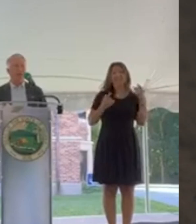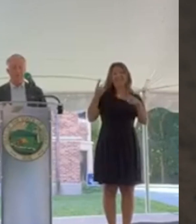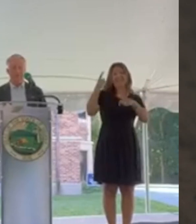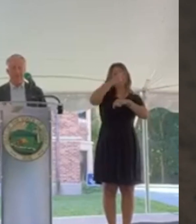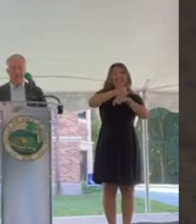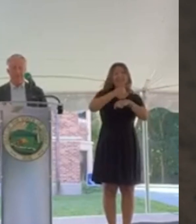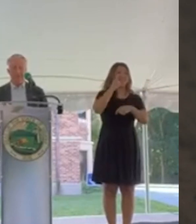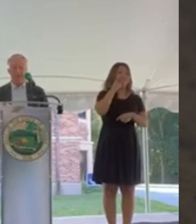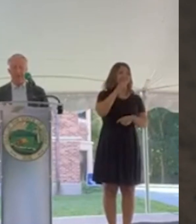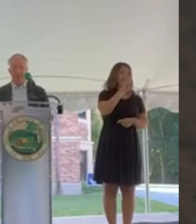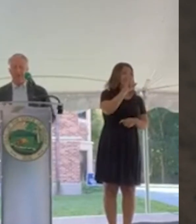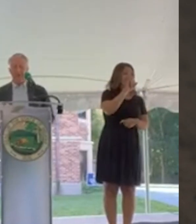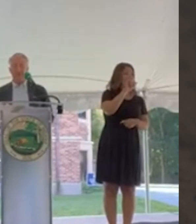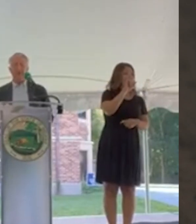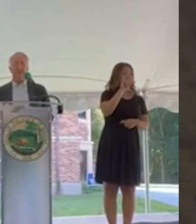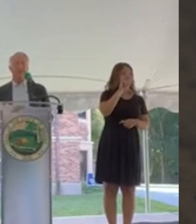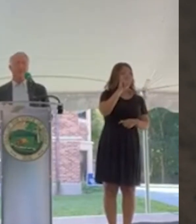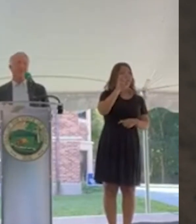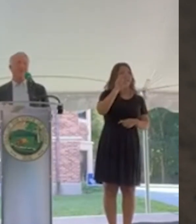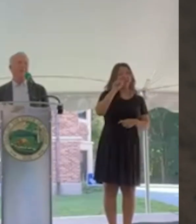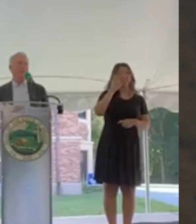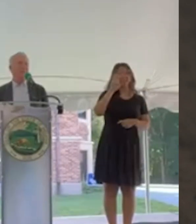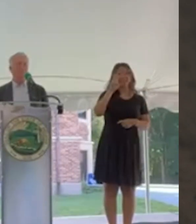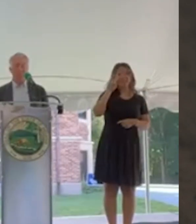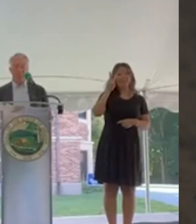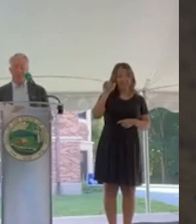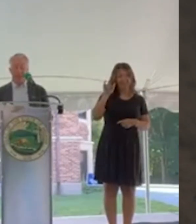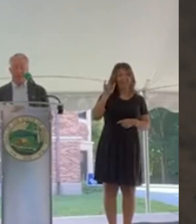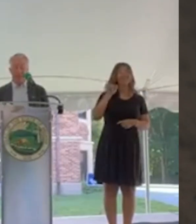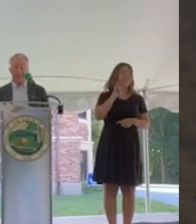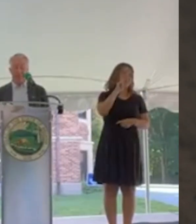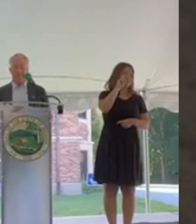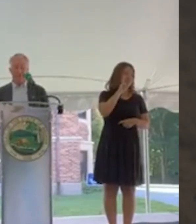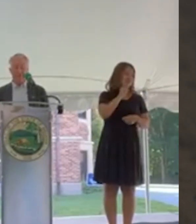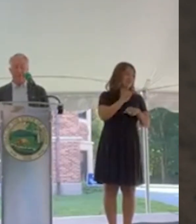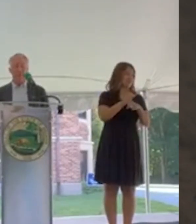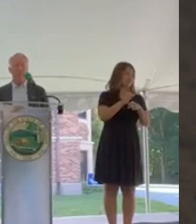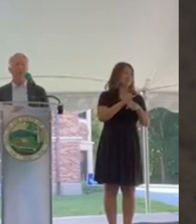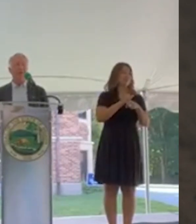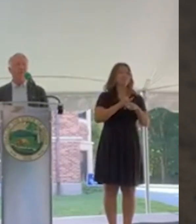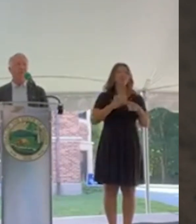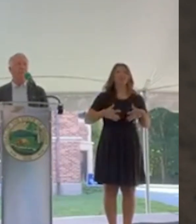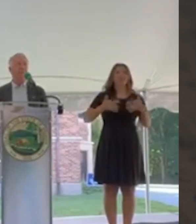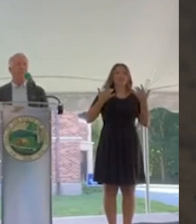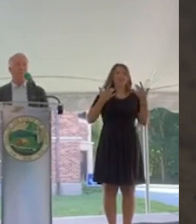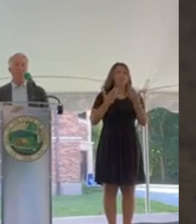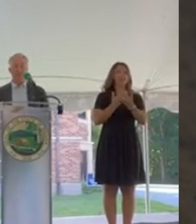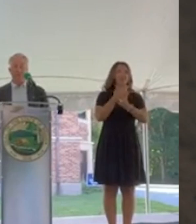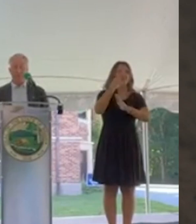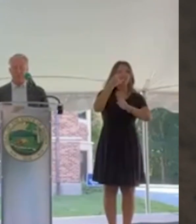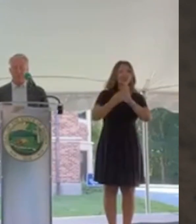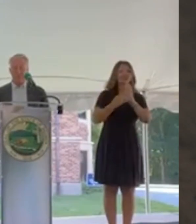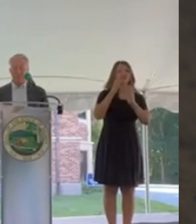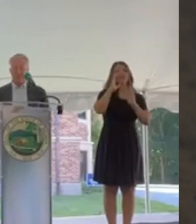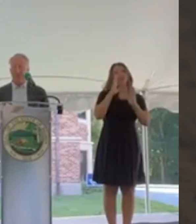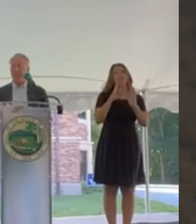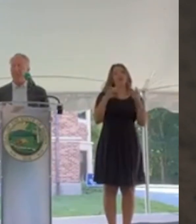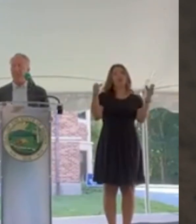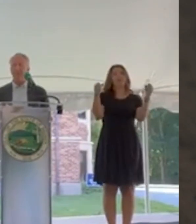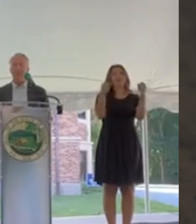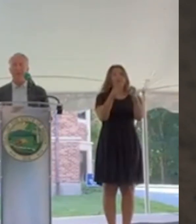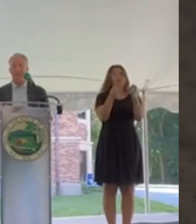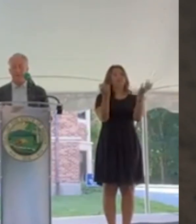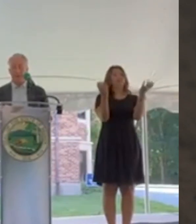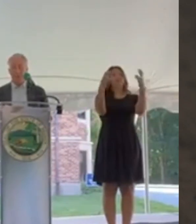for the Blind and the Visually Impaired, as well as the Indiana School for the Deaf. This new project will bring both of those schools